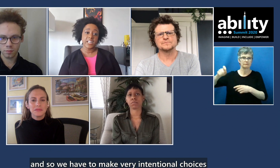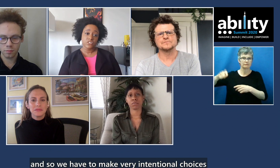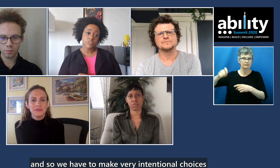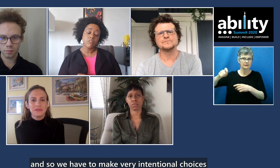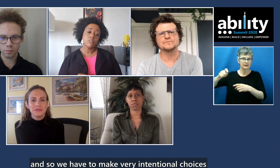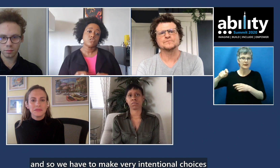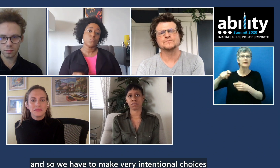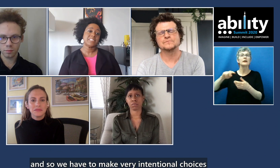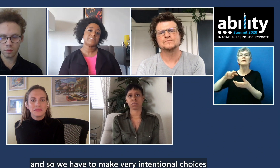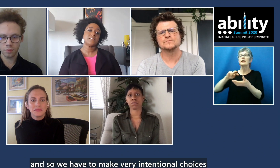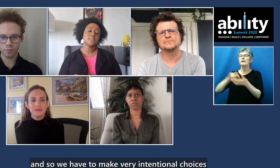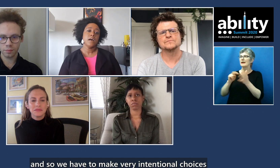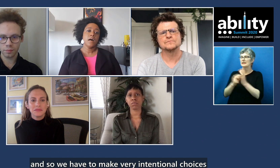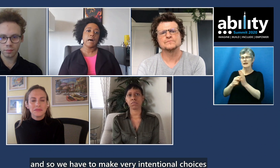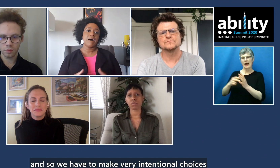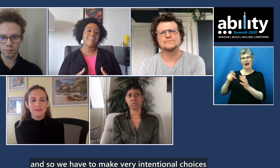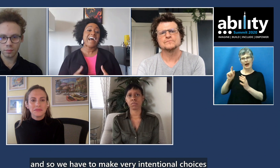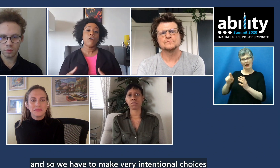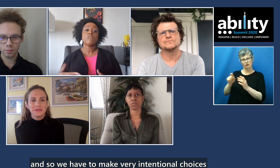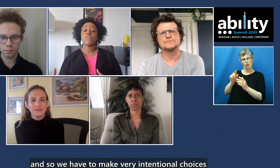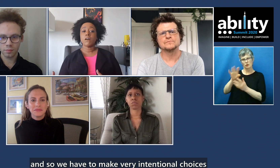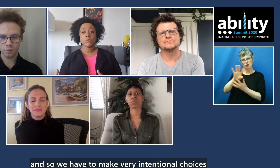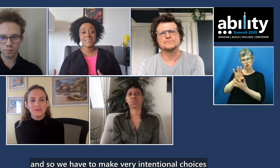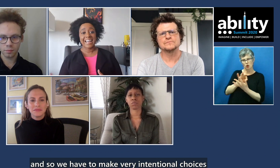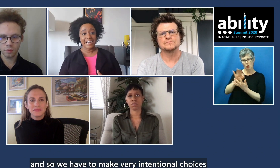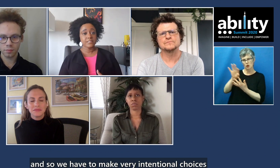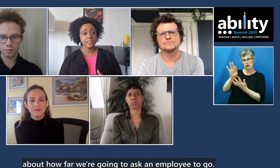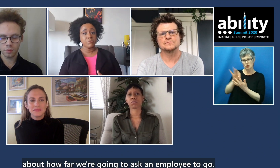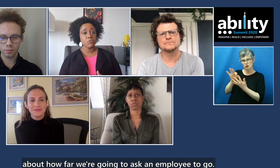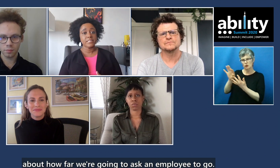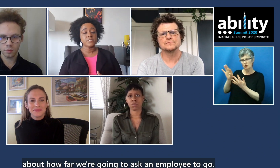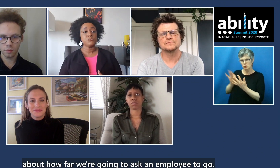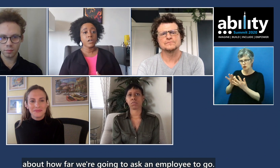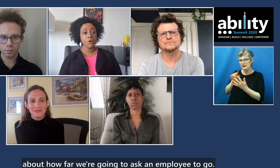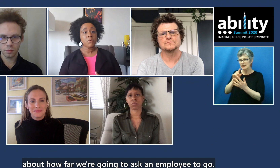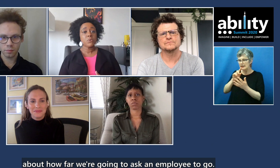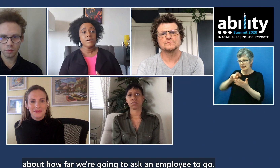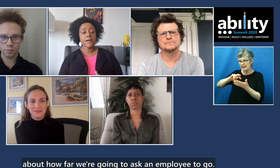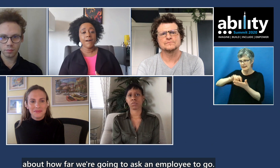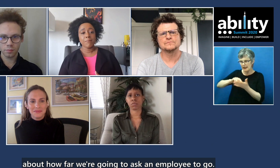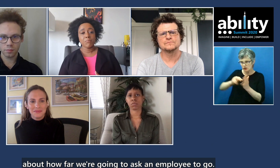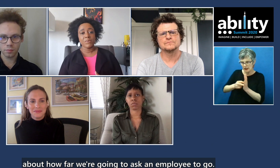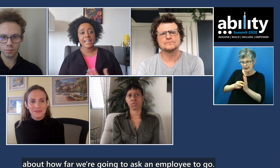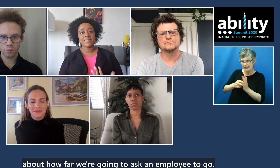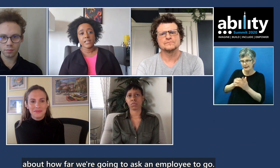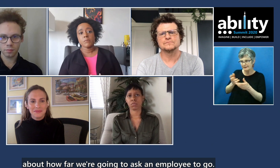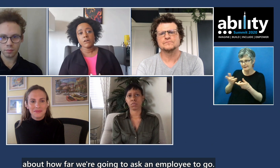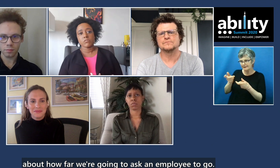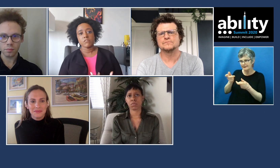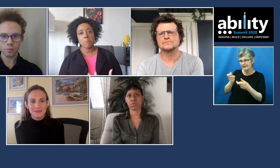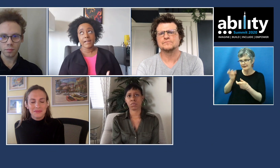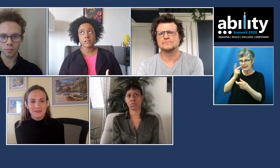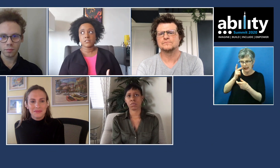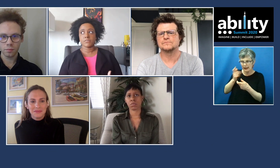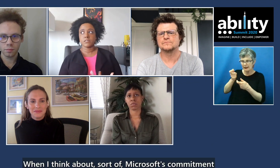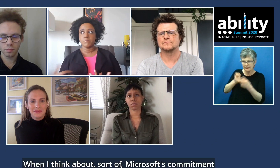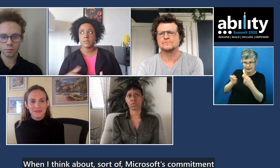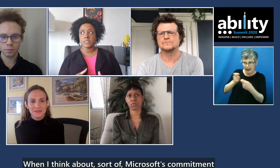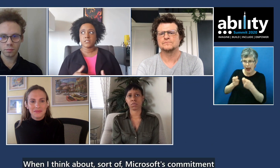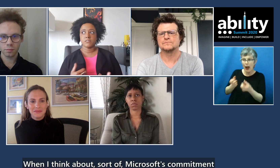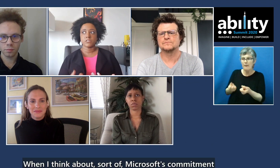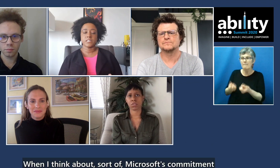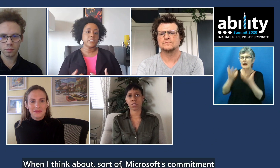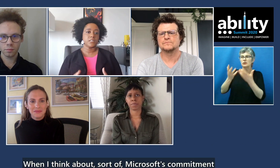very intentional choices about how far we're going to ask an employee to go. When I think about sort of